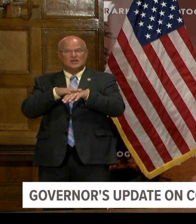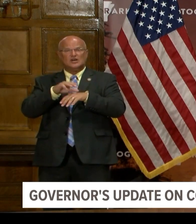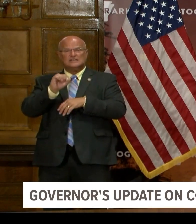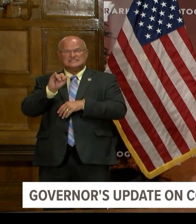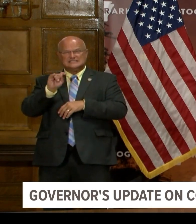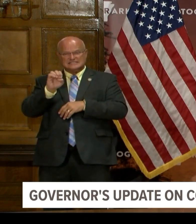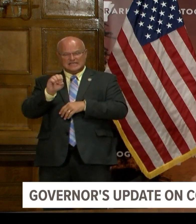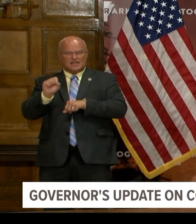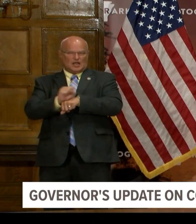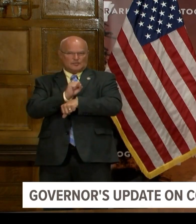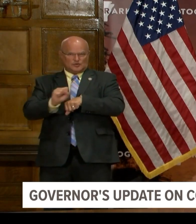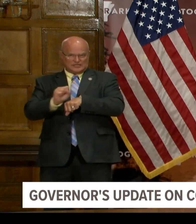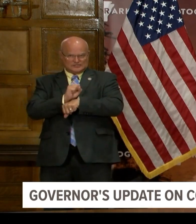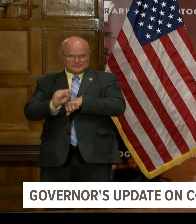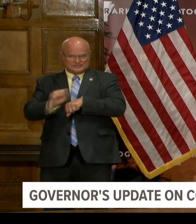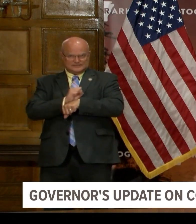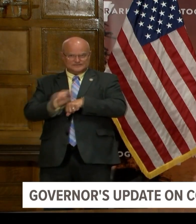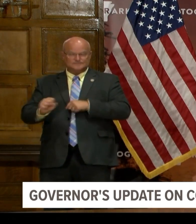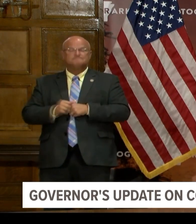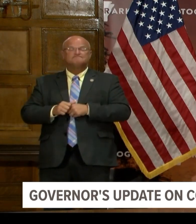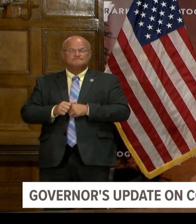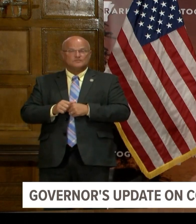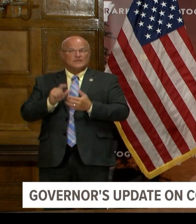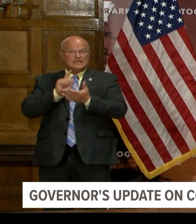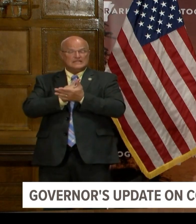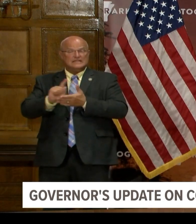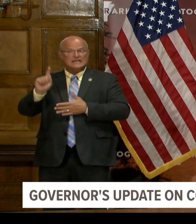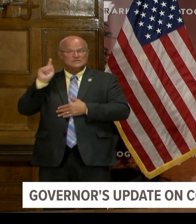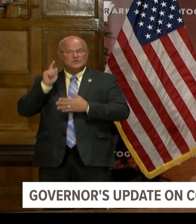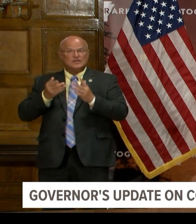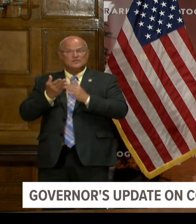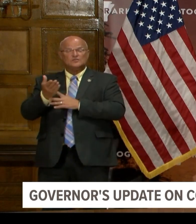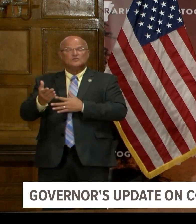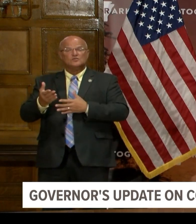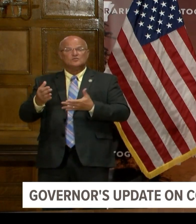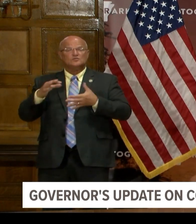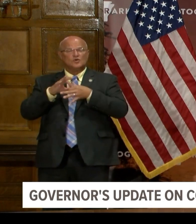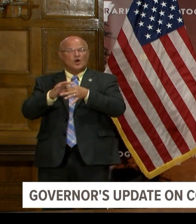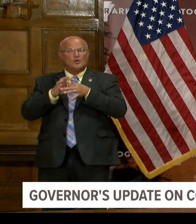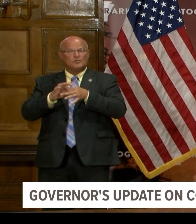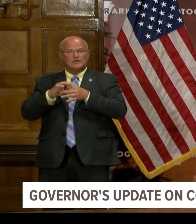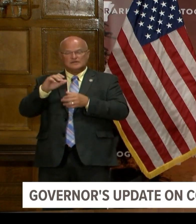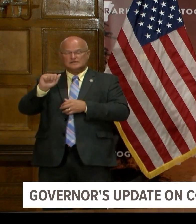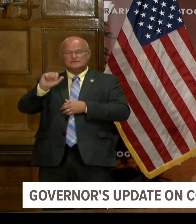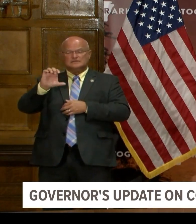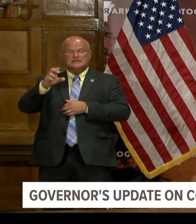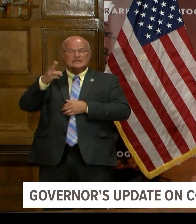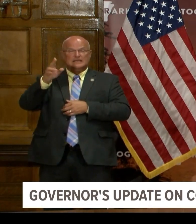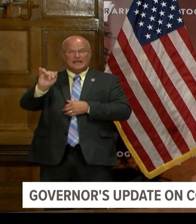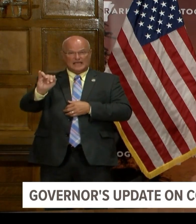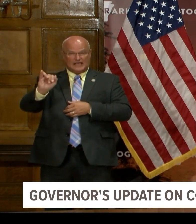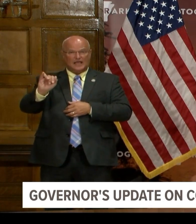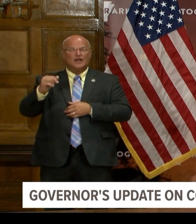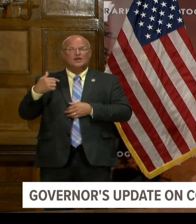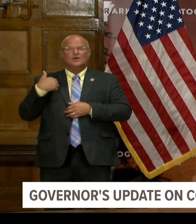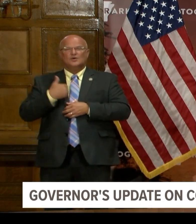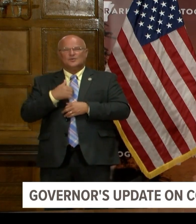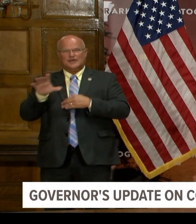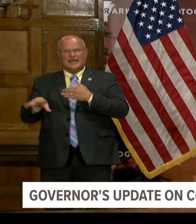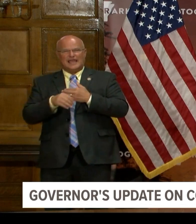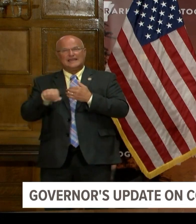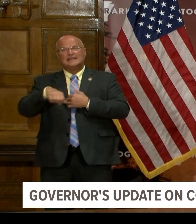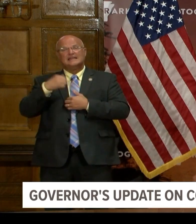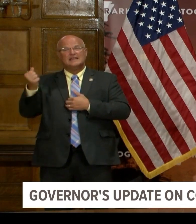operations. Last week, through the cooperation and assistance of ACI, we added another data